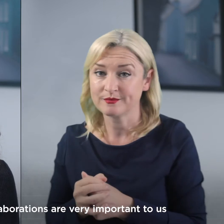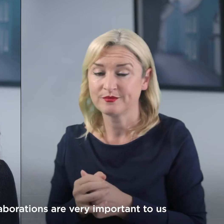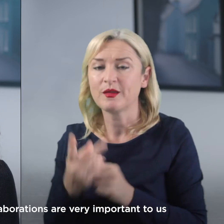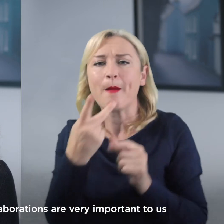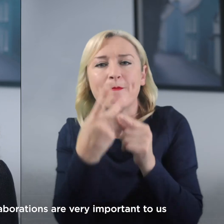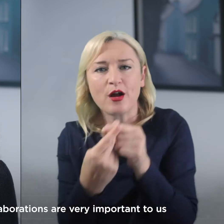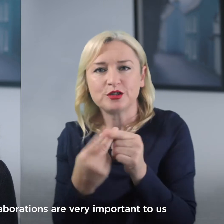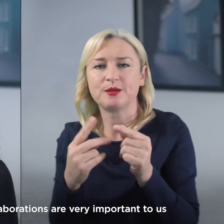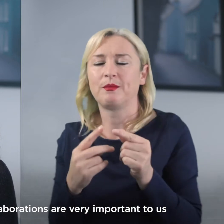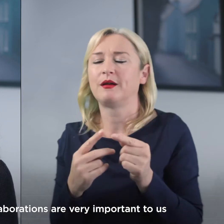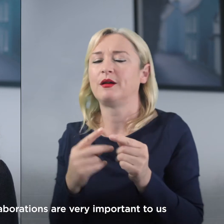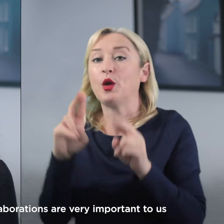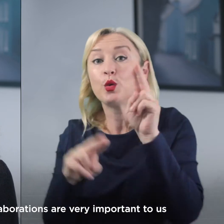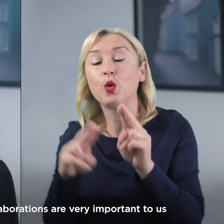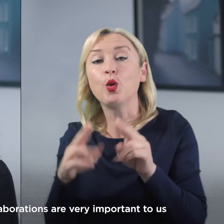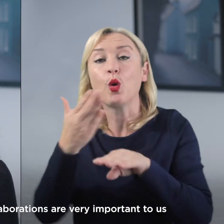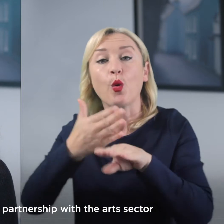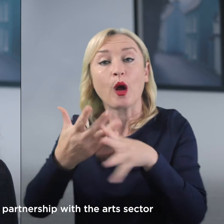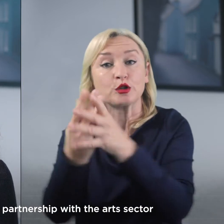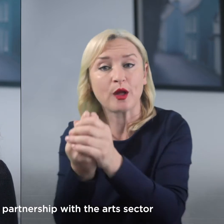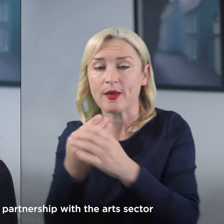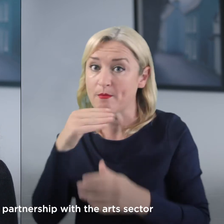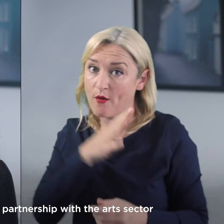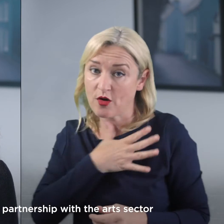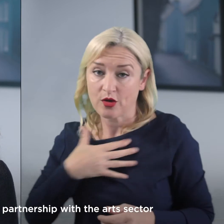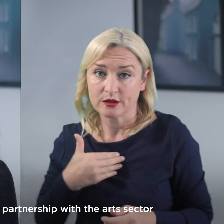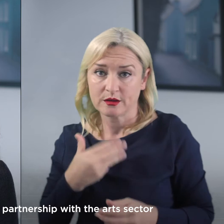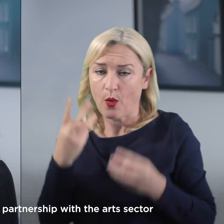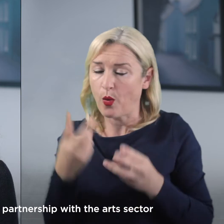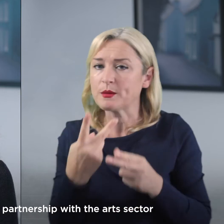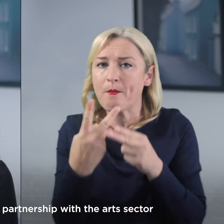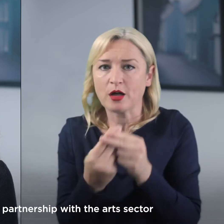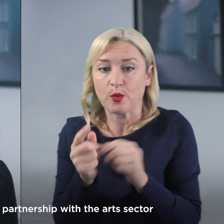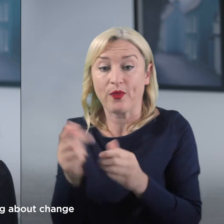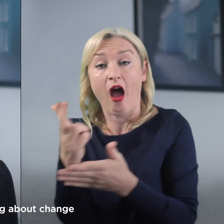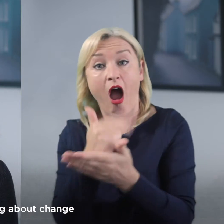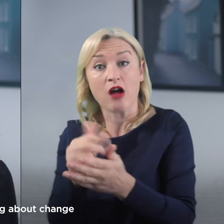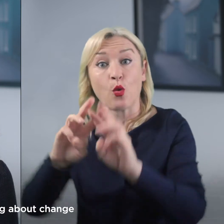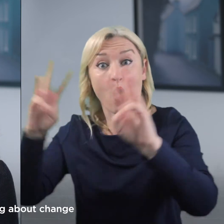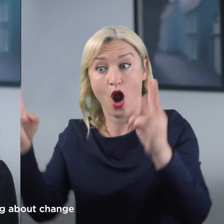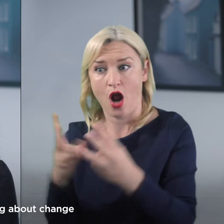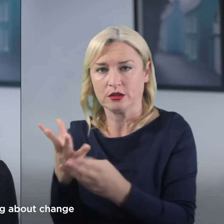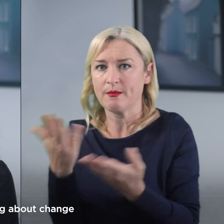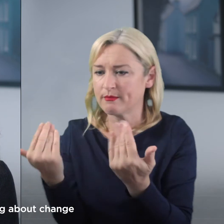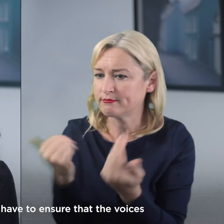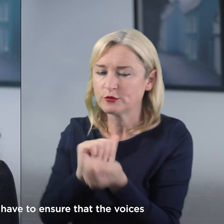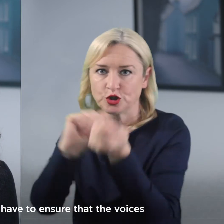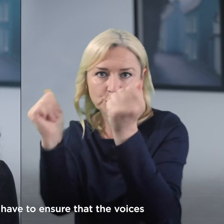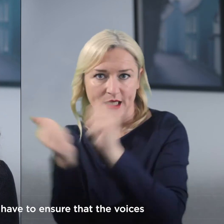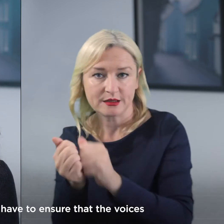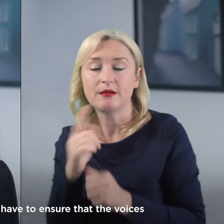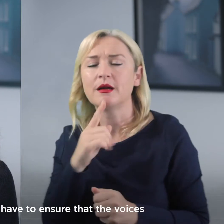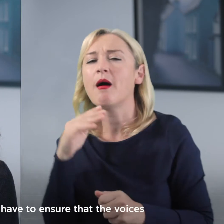Partnerships and new collaborations are very important to us, and we want to work in partnership with the art sector to bring about change.